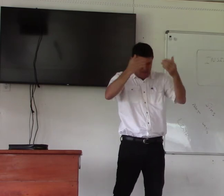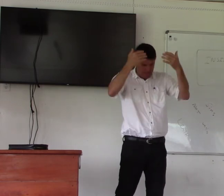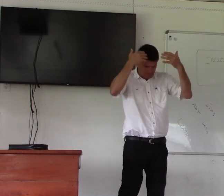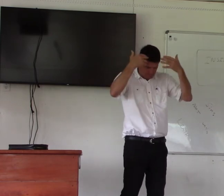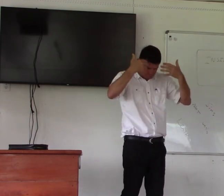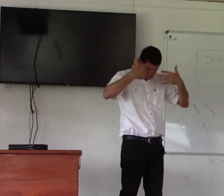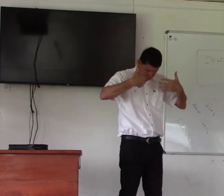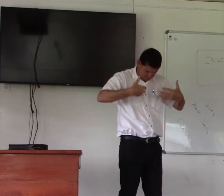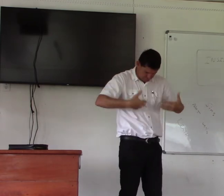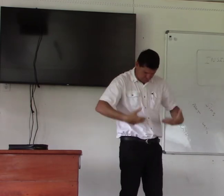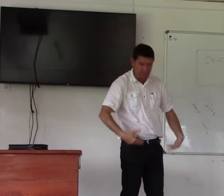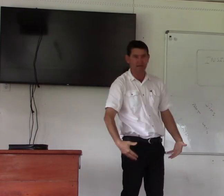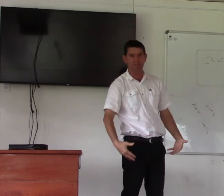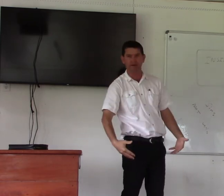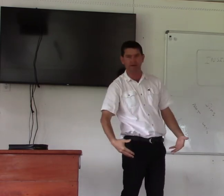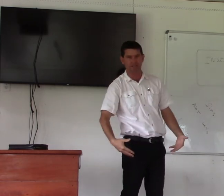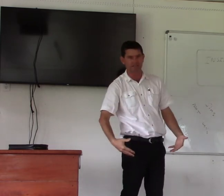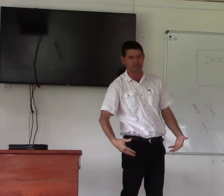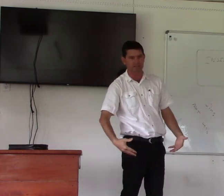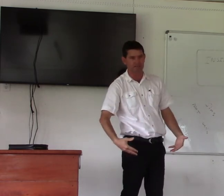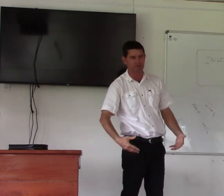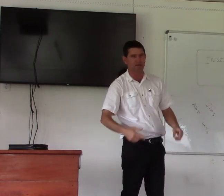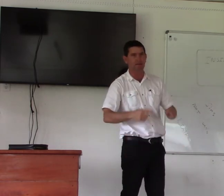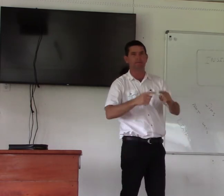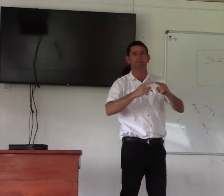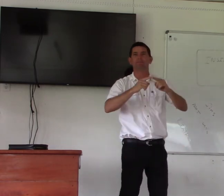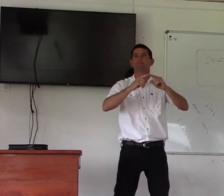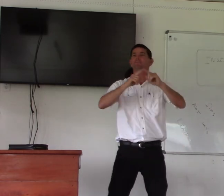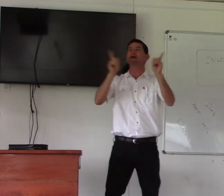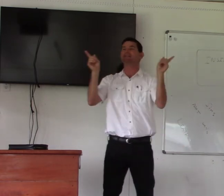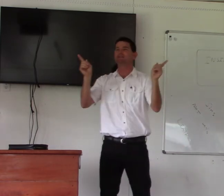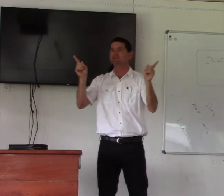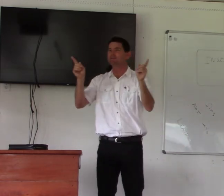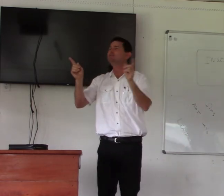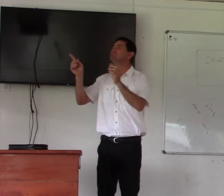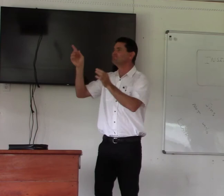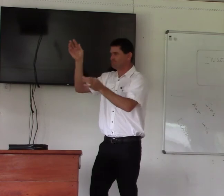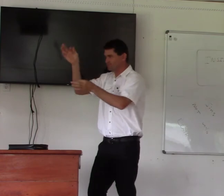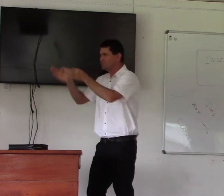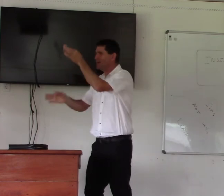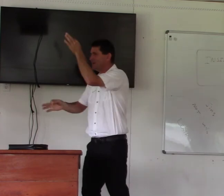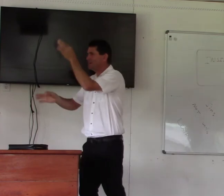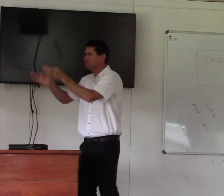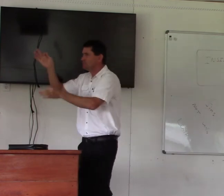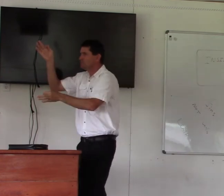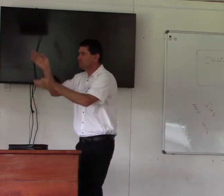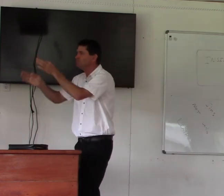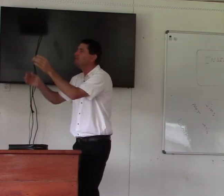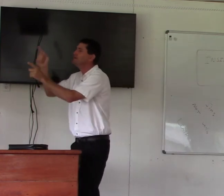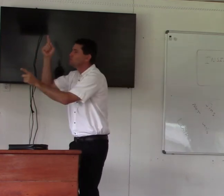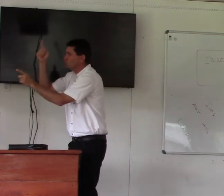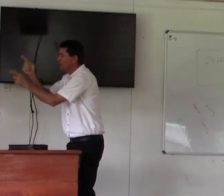by the appearance, but judge